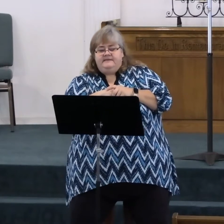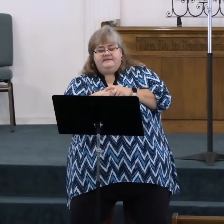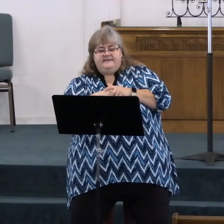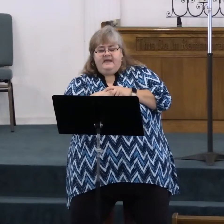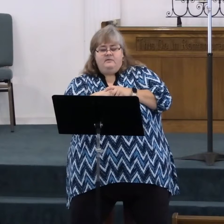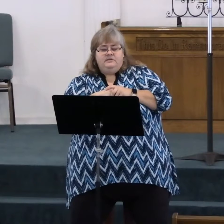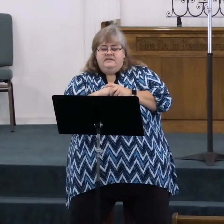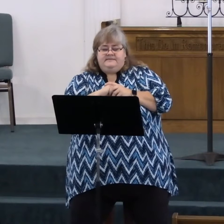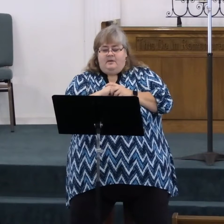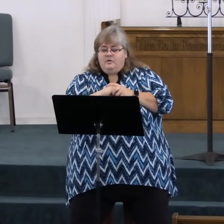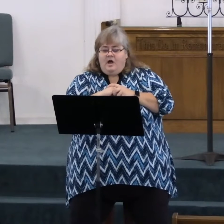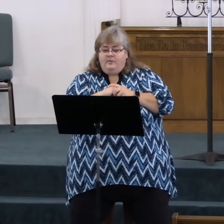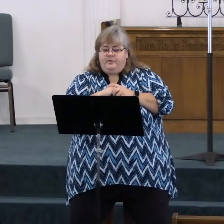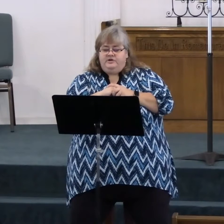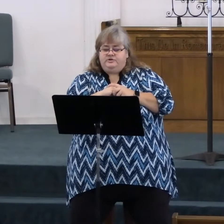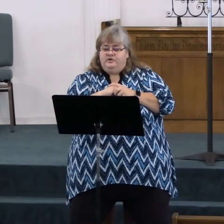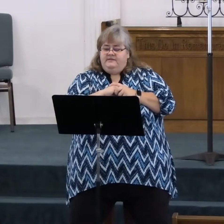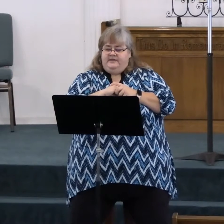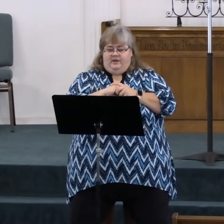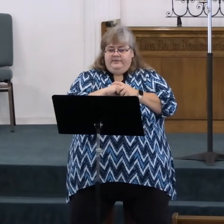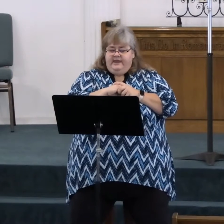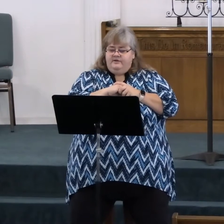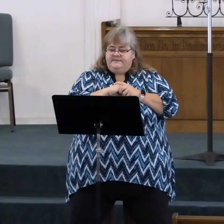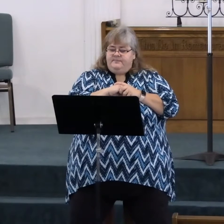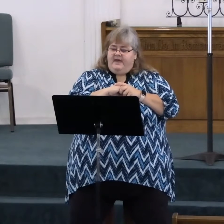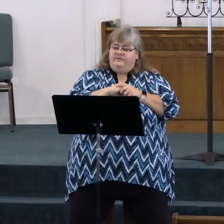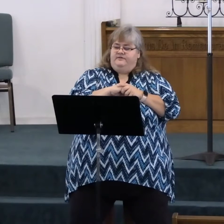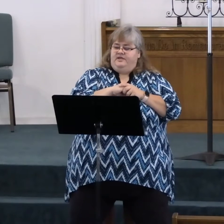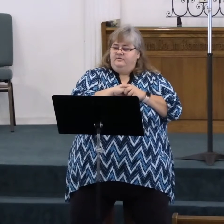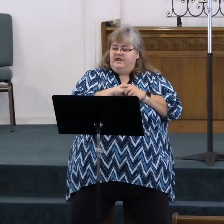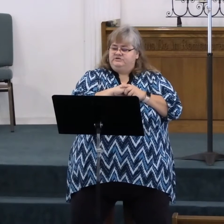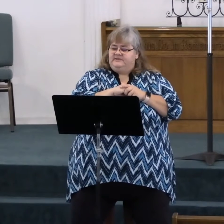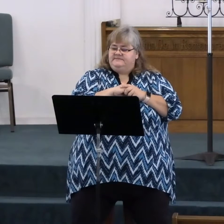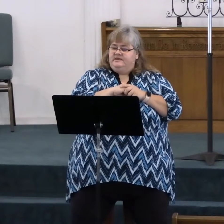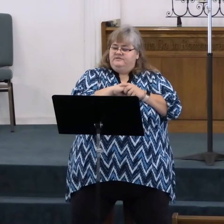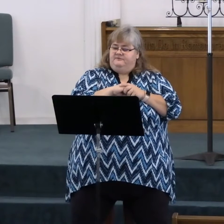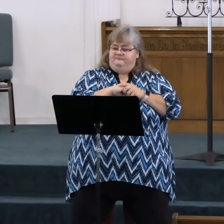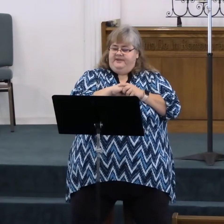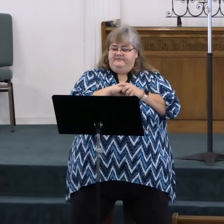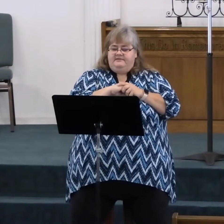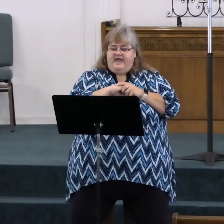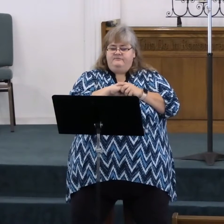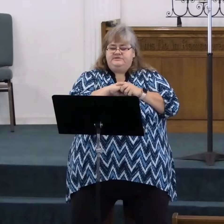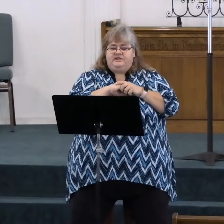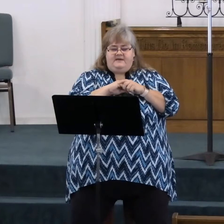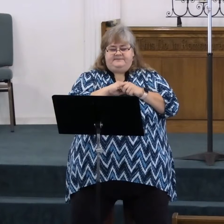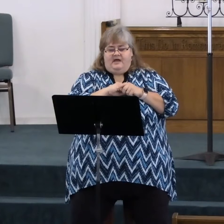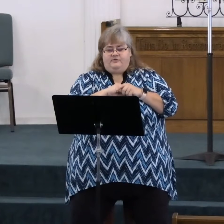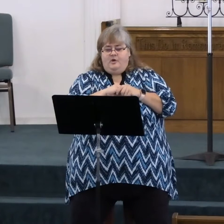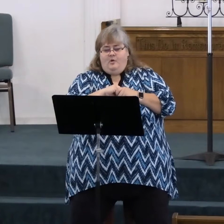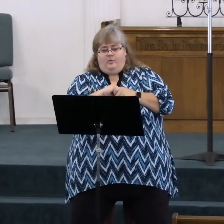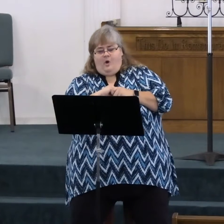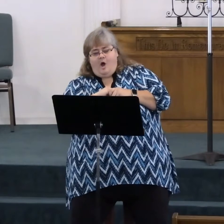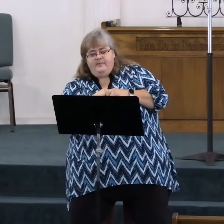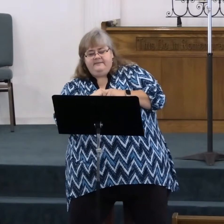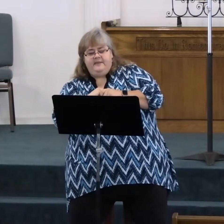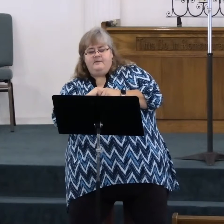slick down so-called preacher that only cares about the donations to feed the lavish lifestyles, robbing them